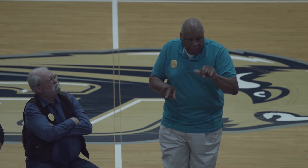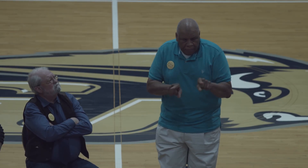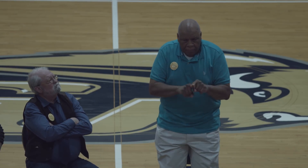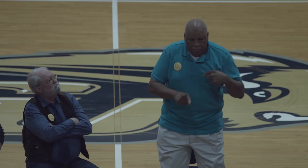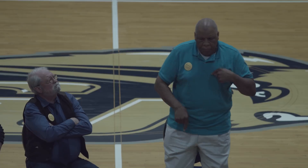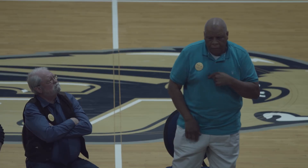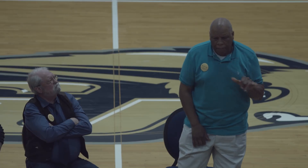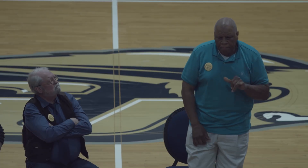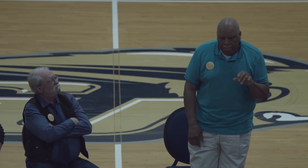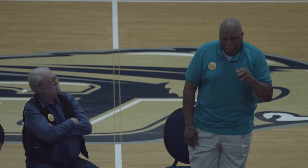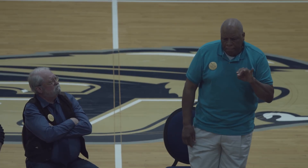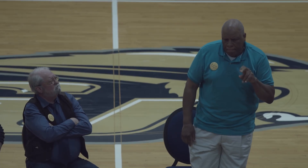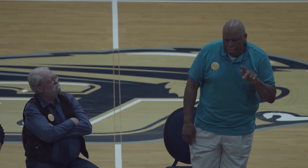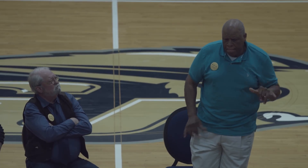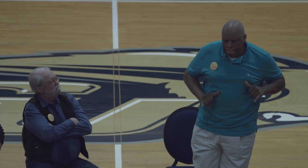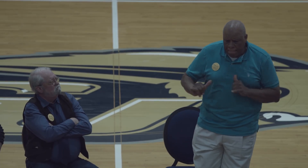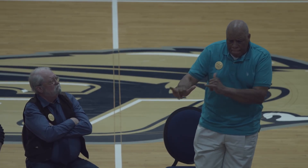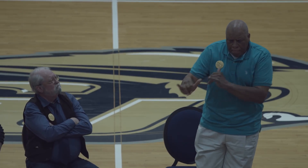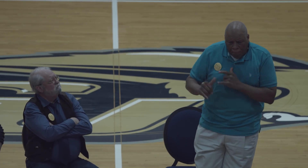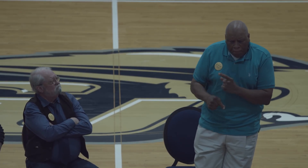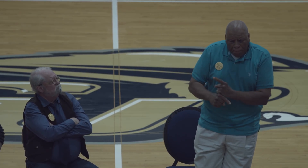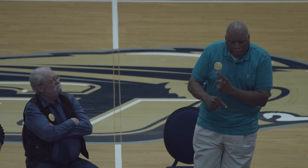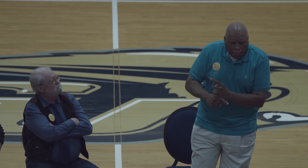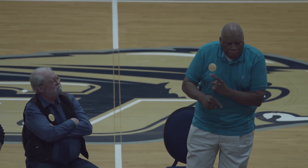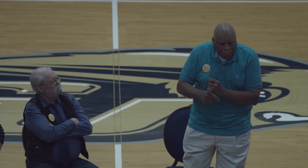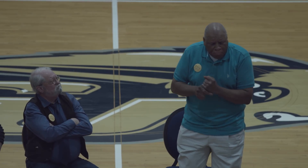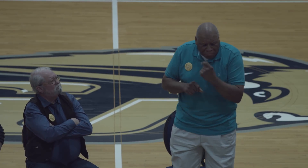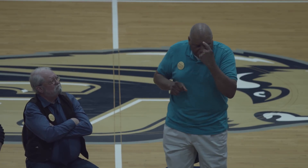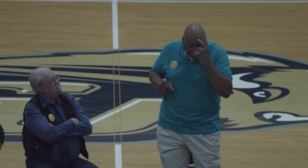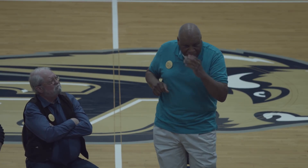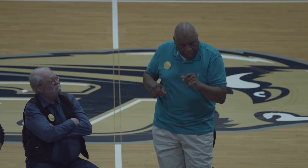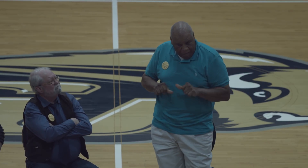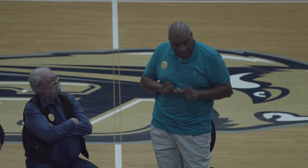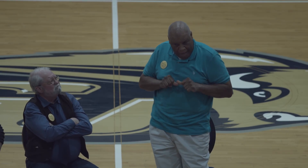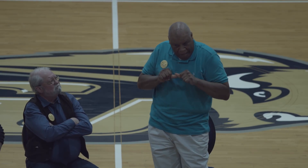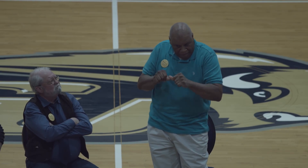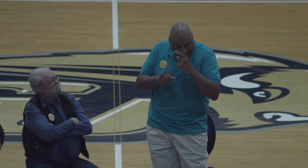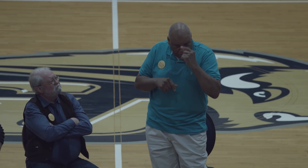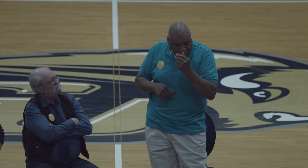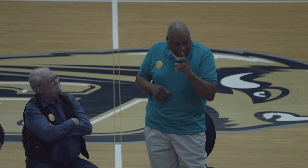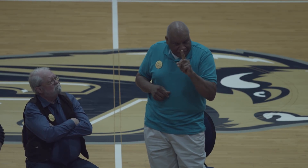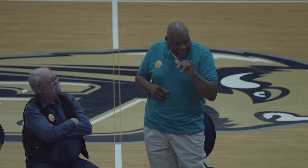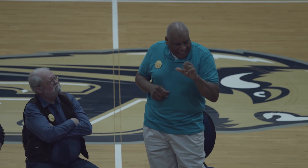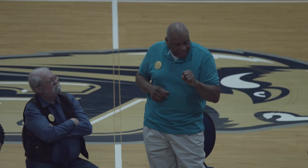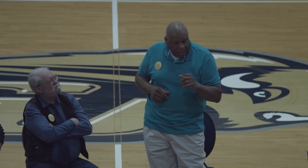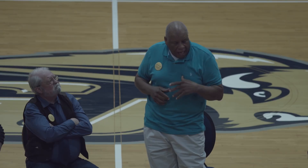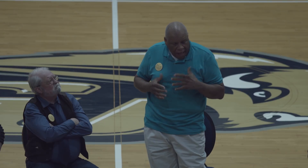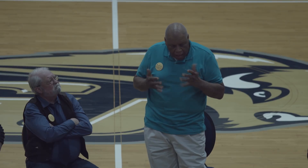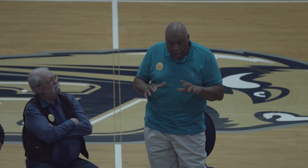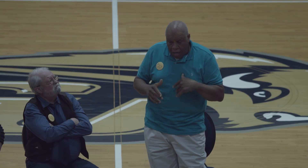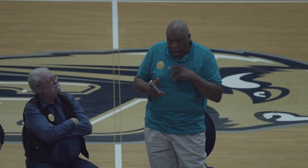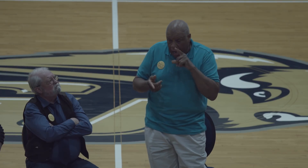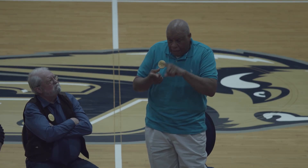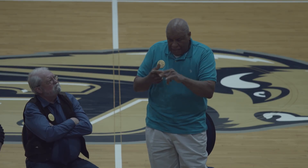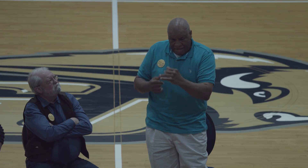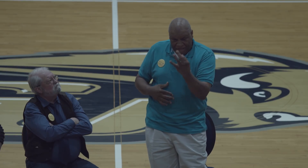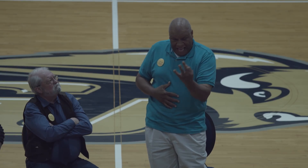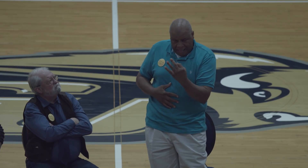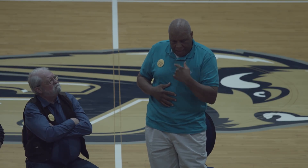of value, because he was a minority just like us, and he saw that, and so he worked with us